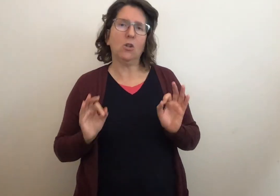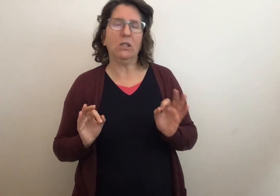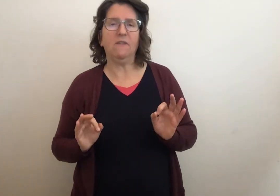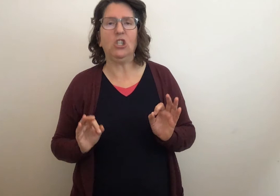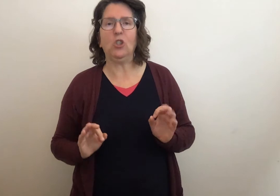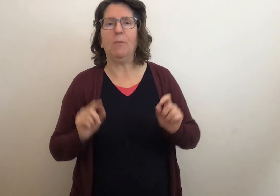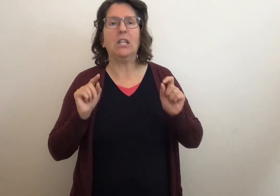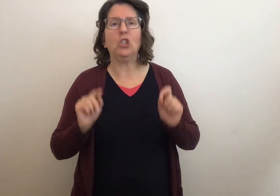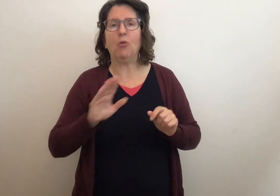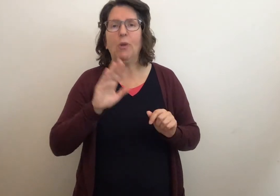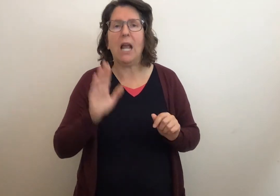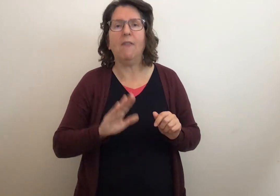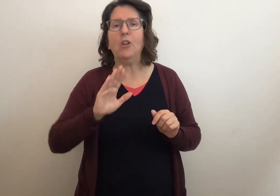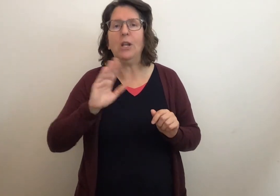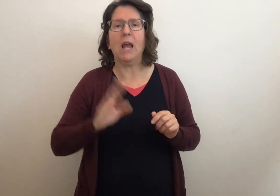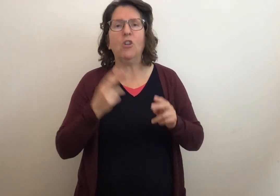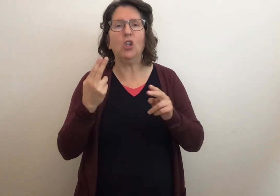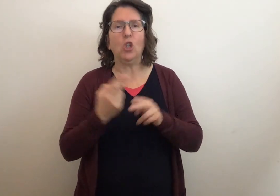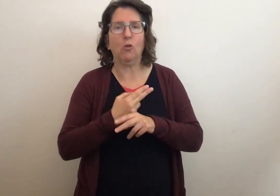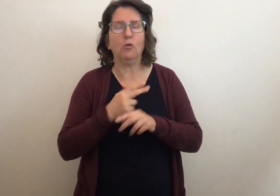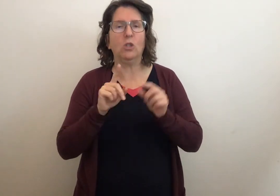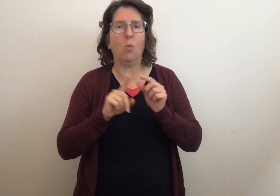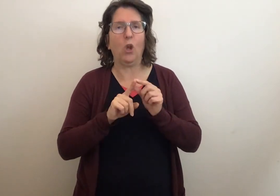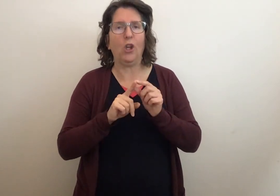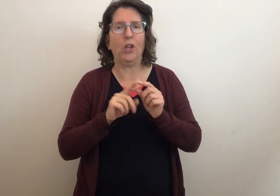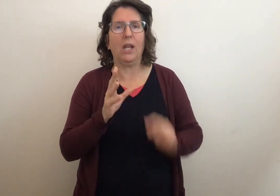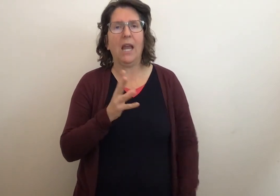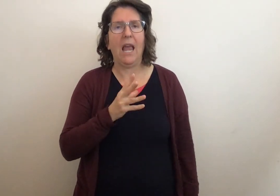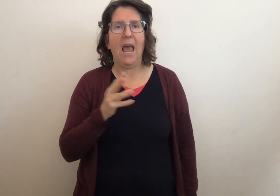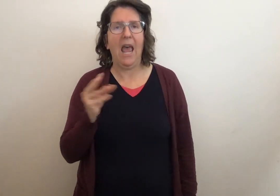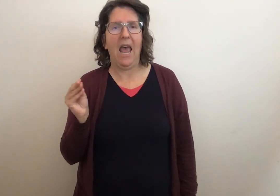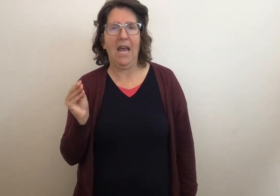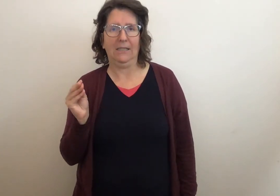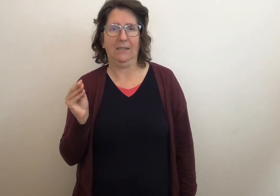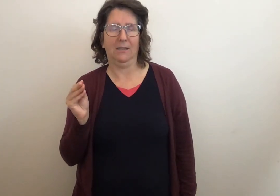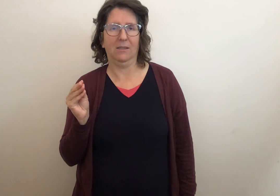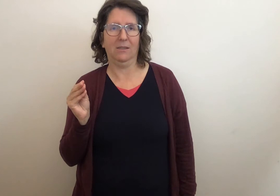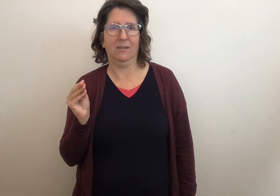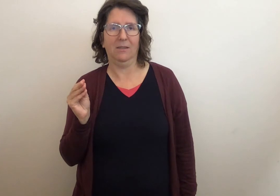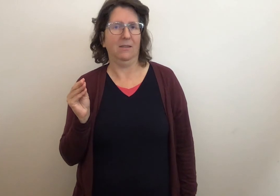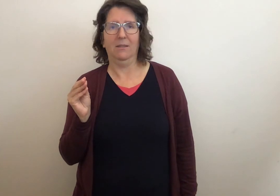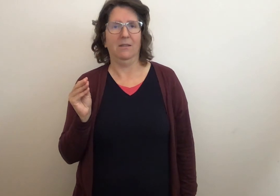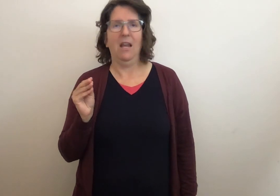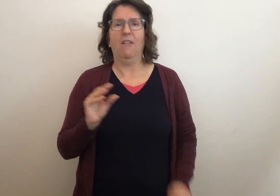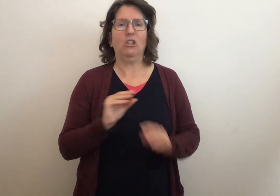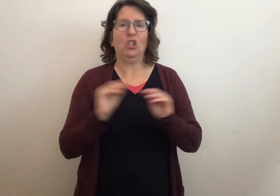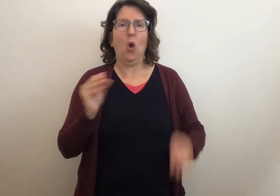discourse feature because you never use the word and. There is